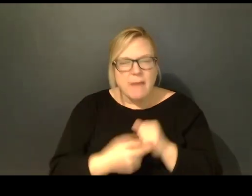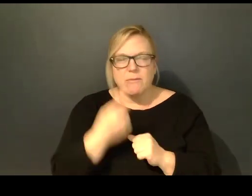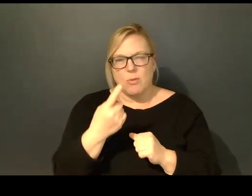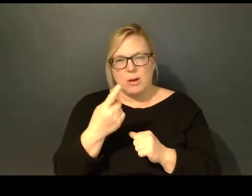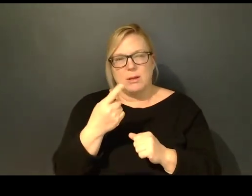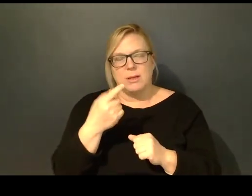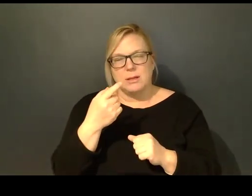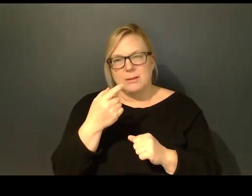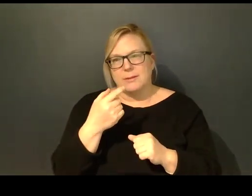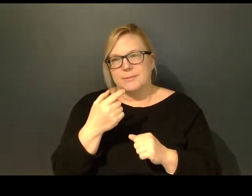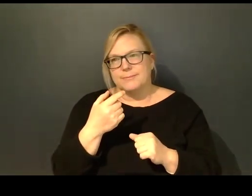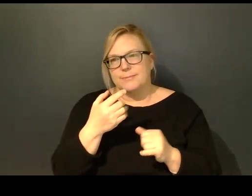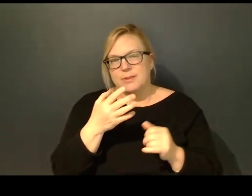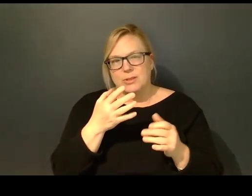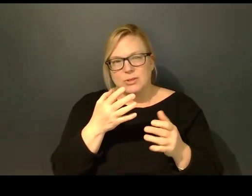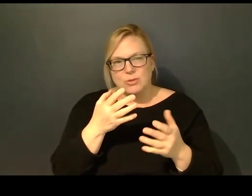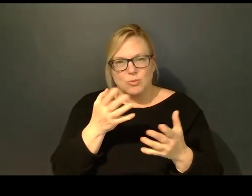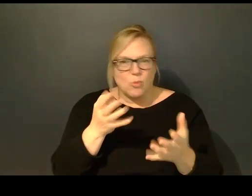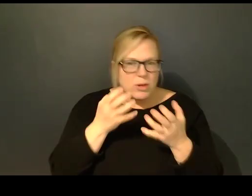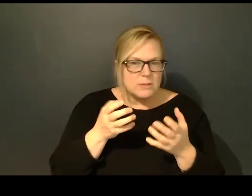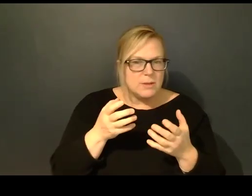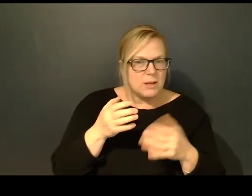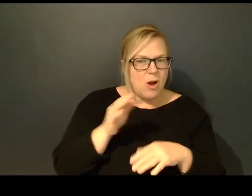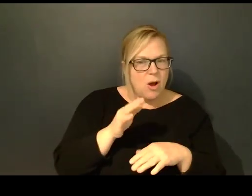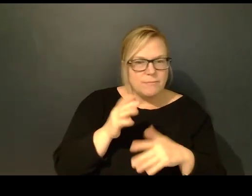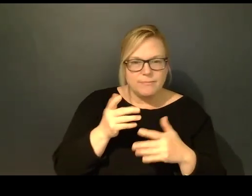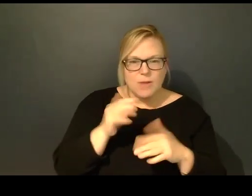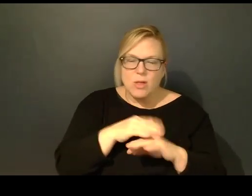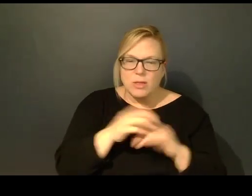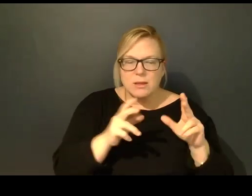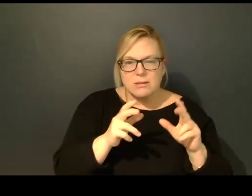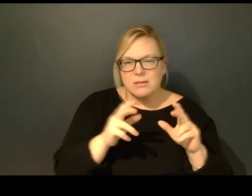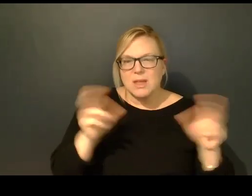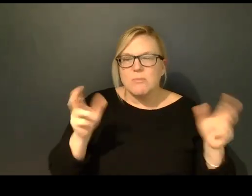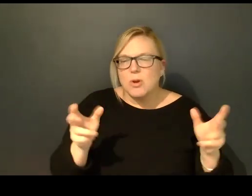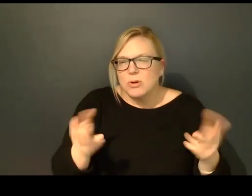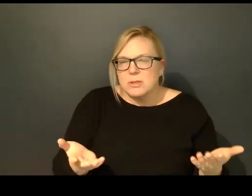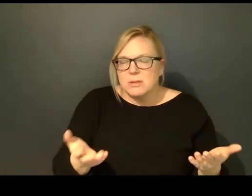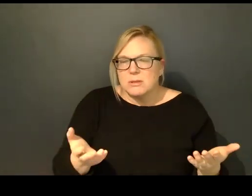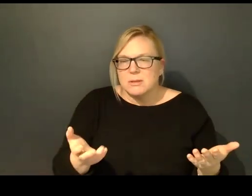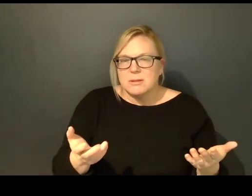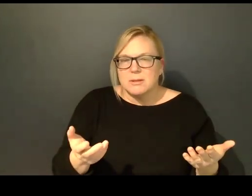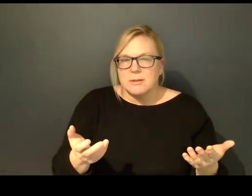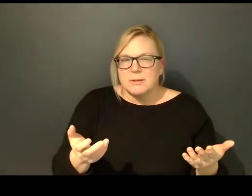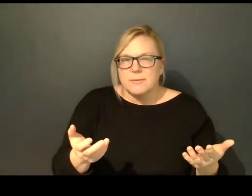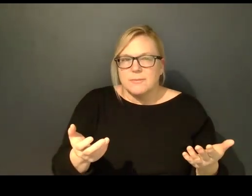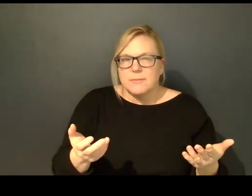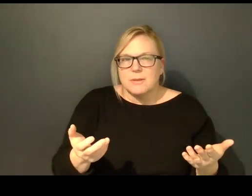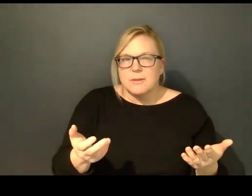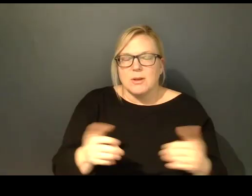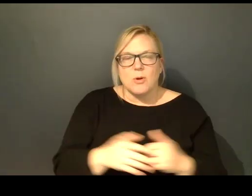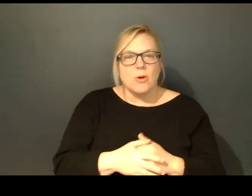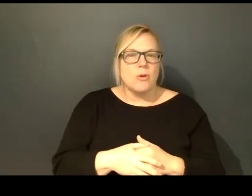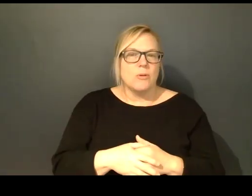person wants to be on social media. And when it comes to the social media and to the website